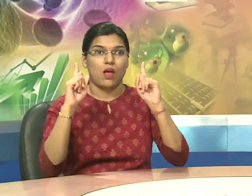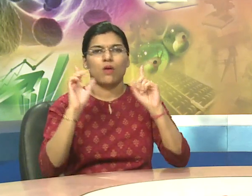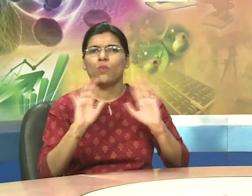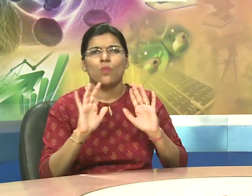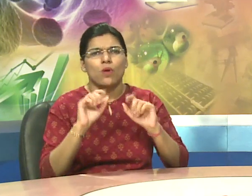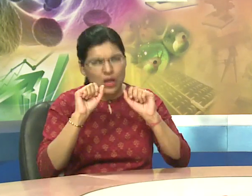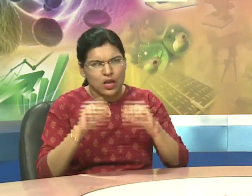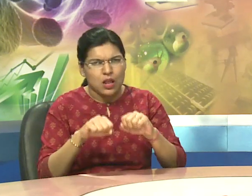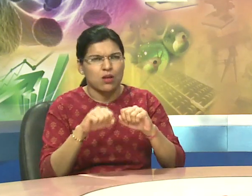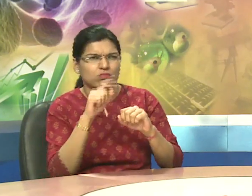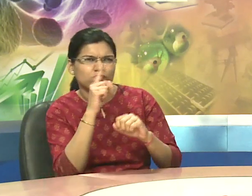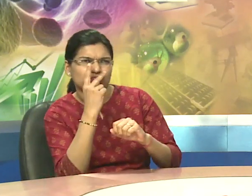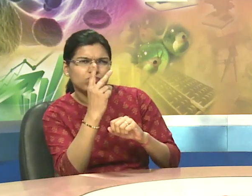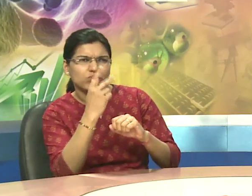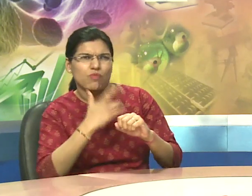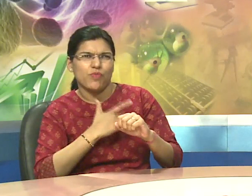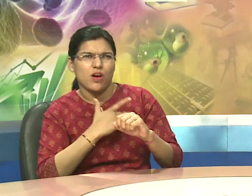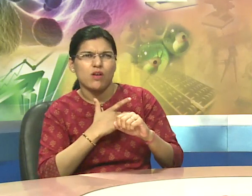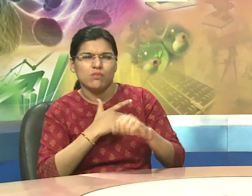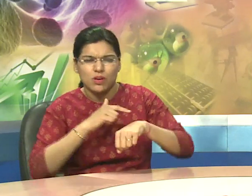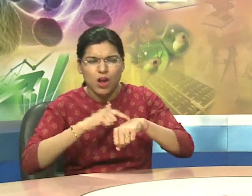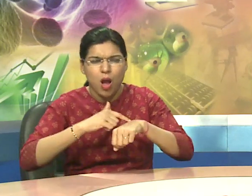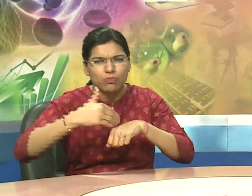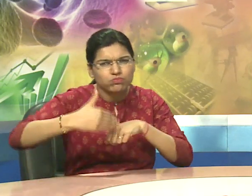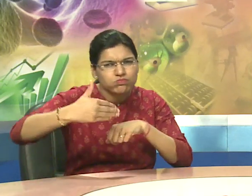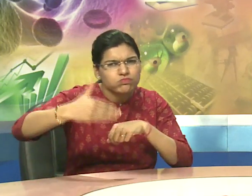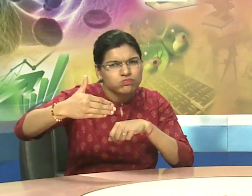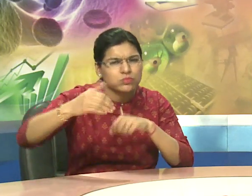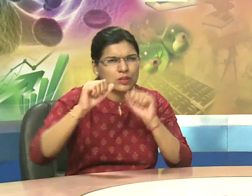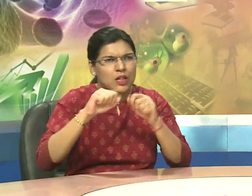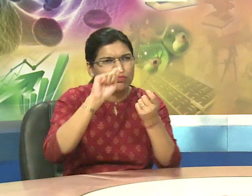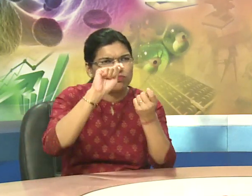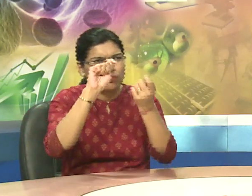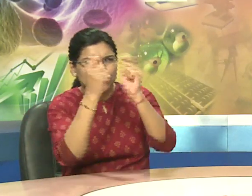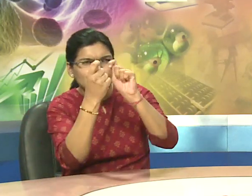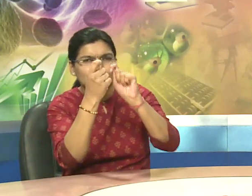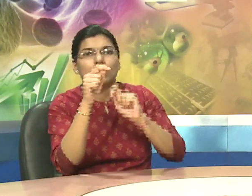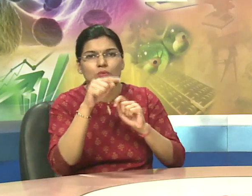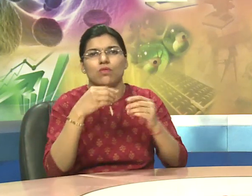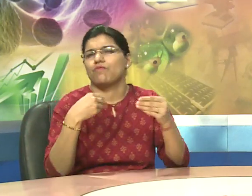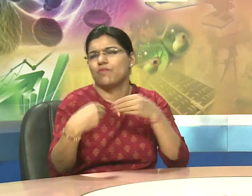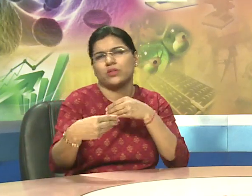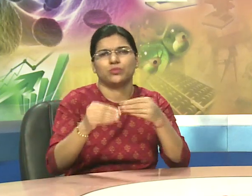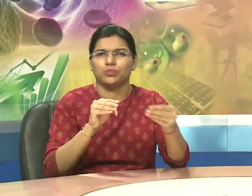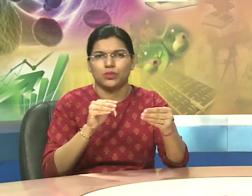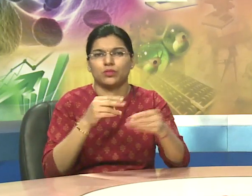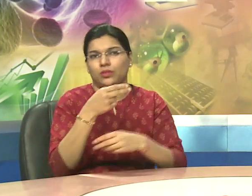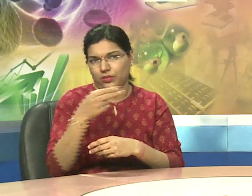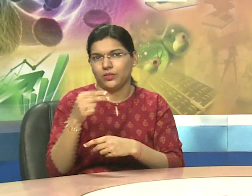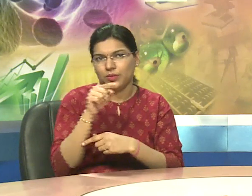timetable is fixed and the changes are not possible. But if the changes are possible